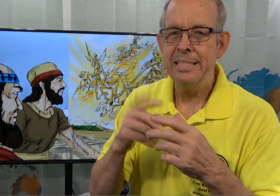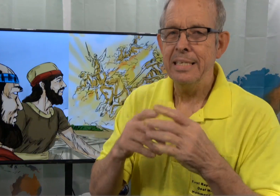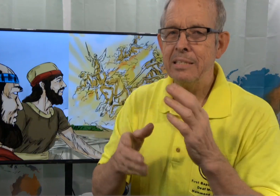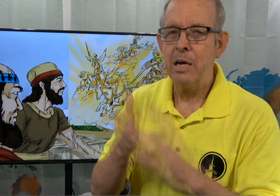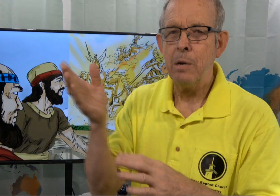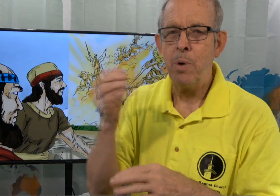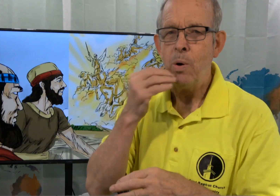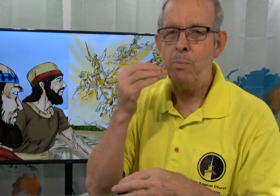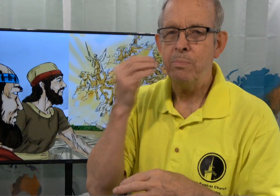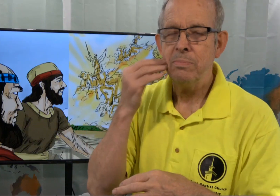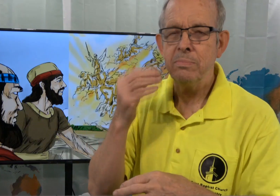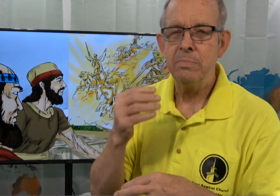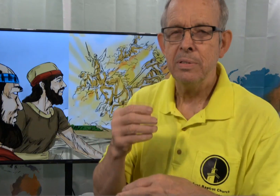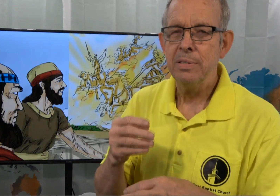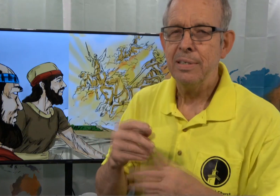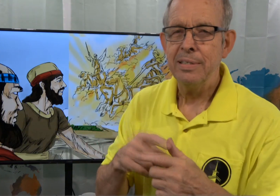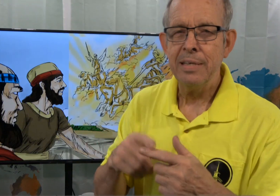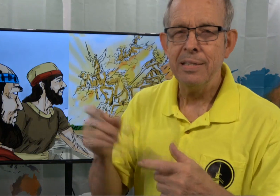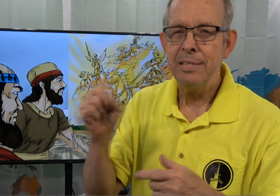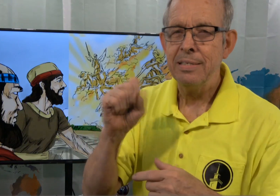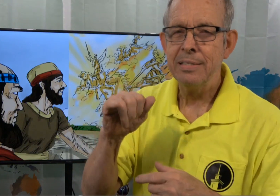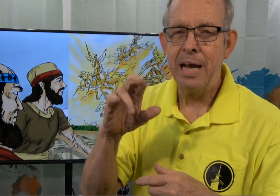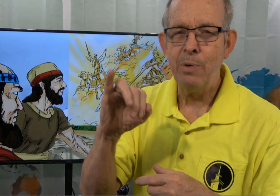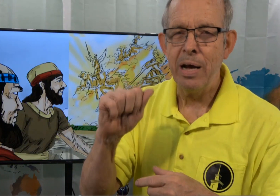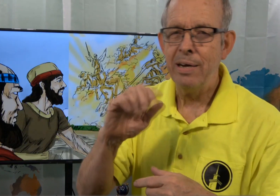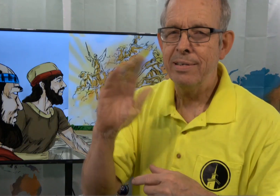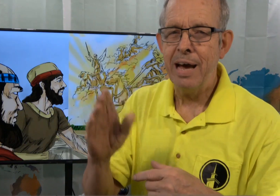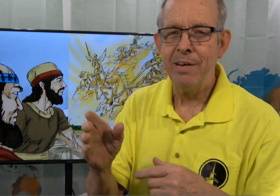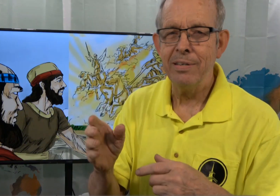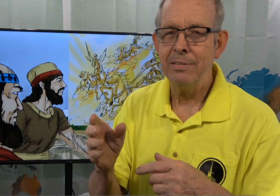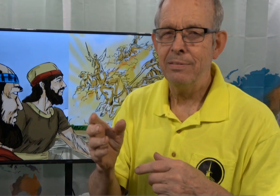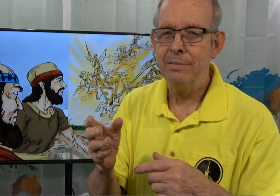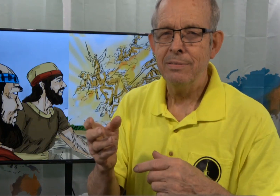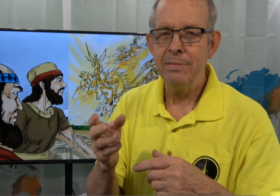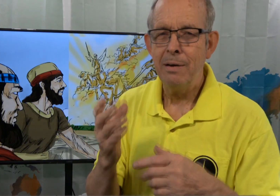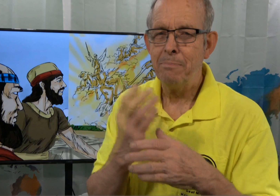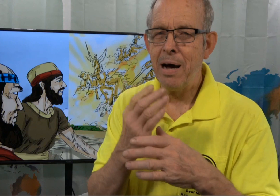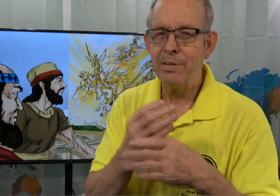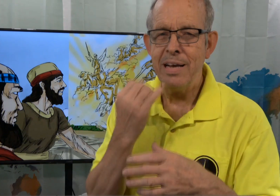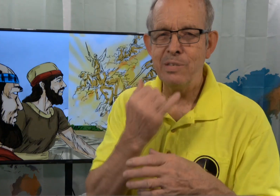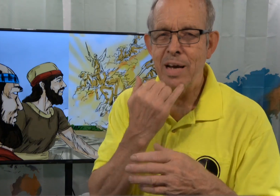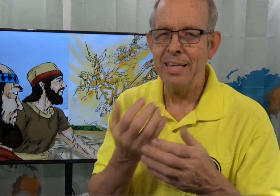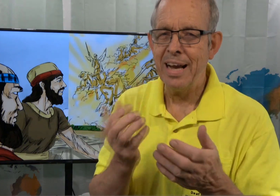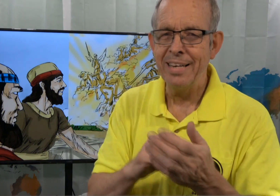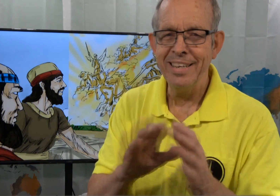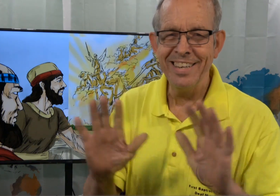need to come home. Then Syria never bother Israel again.